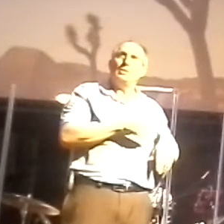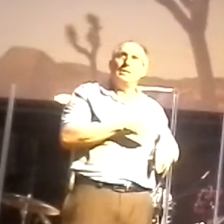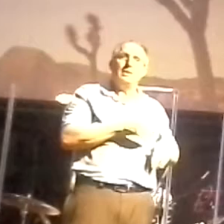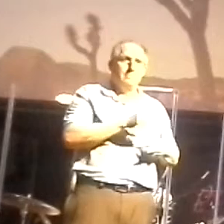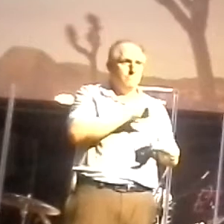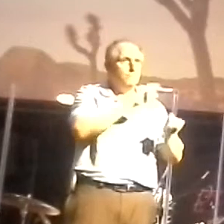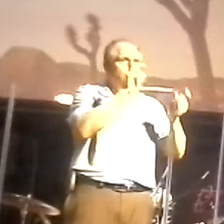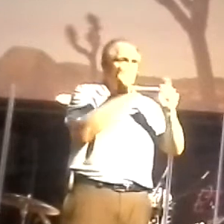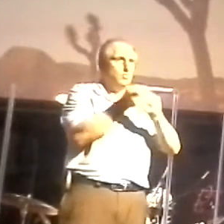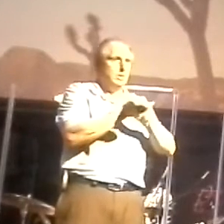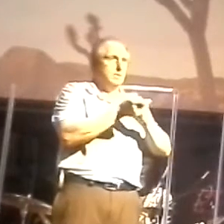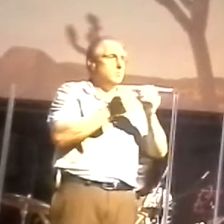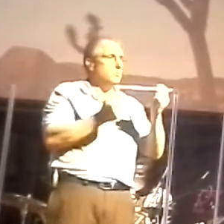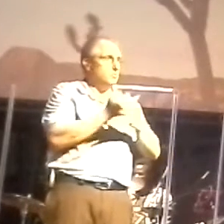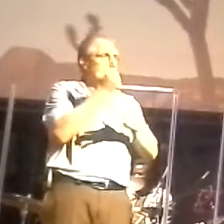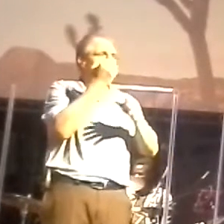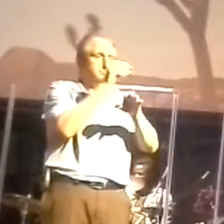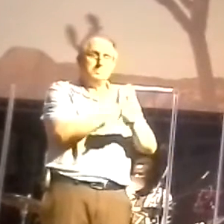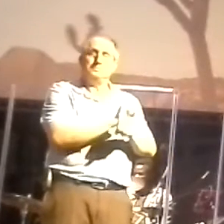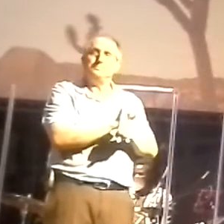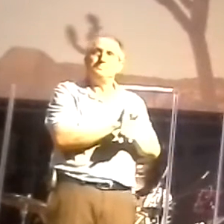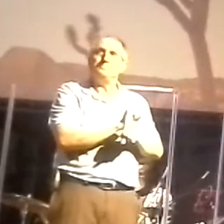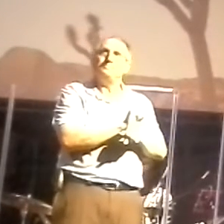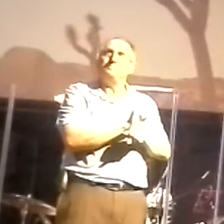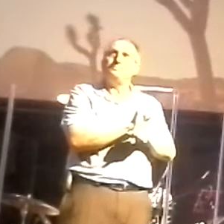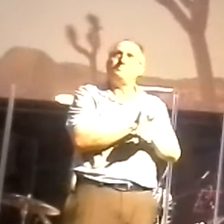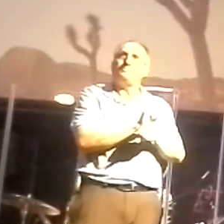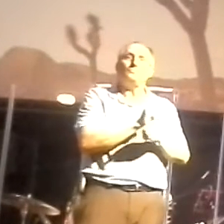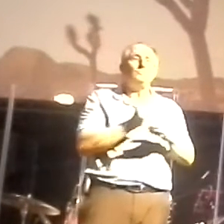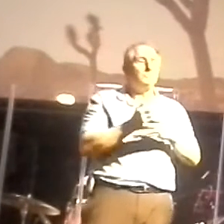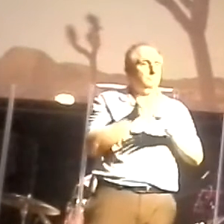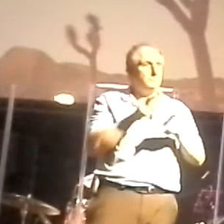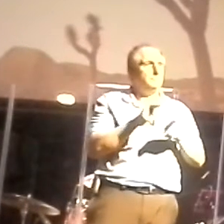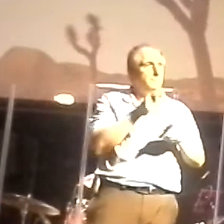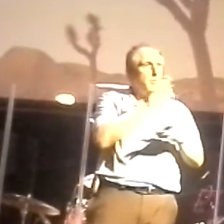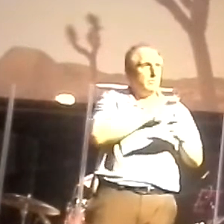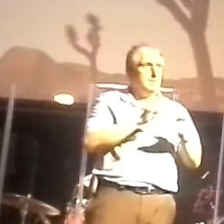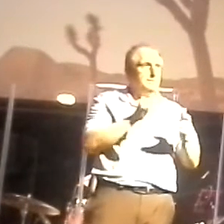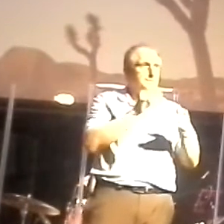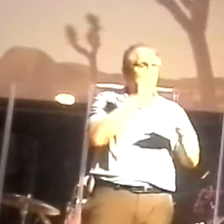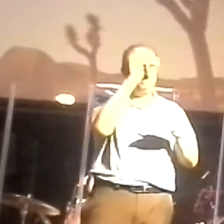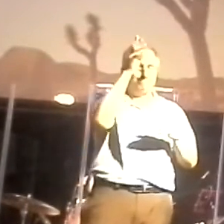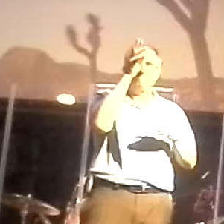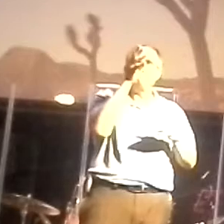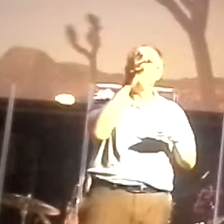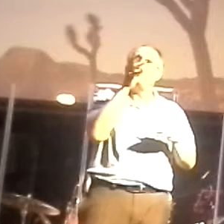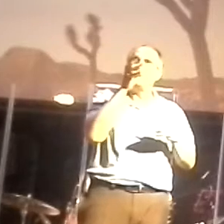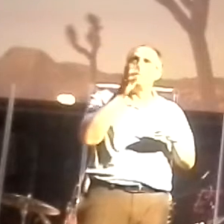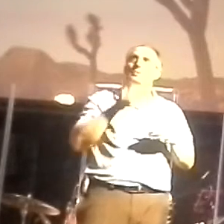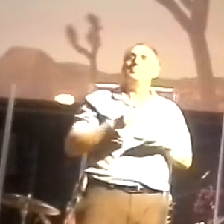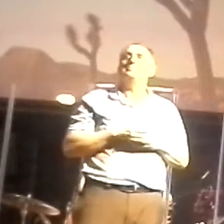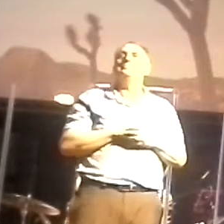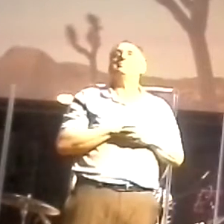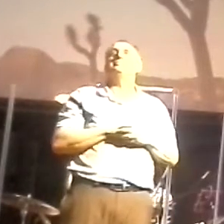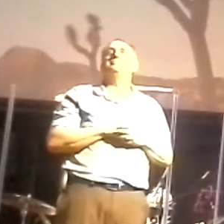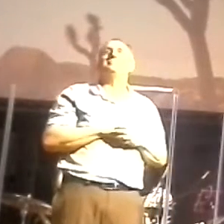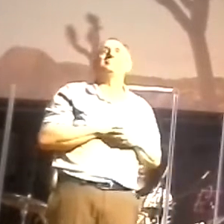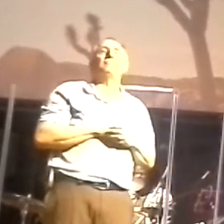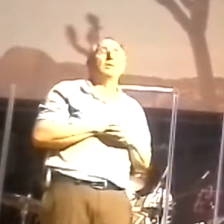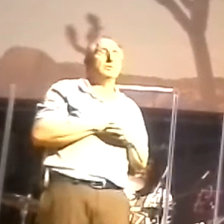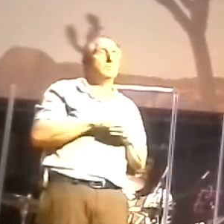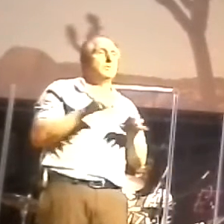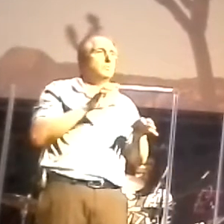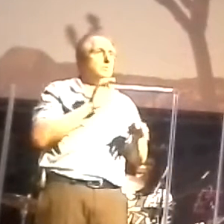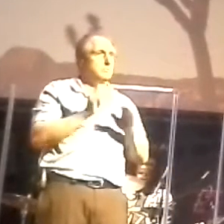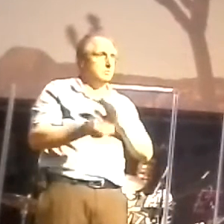person and live in those old habits, but we can be the new person that Christ has created us to be, a new creation. So as we sing